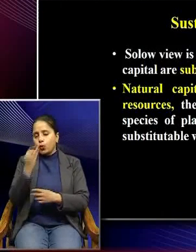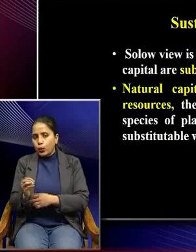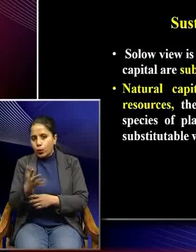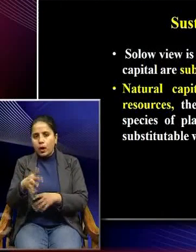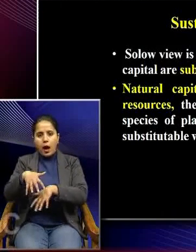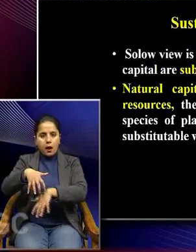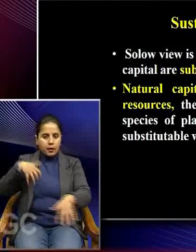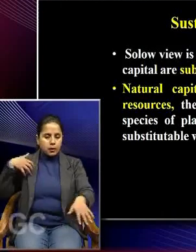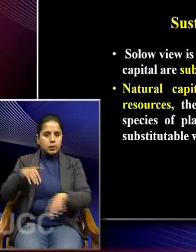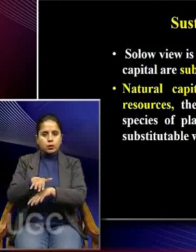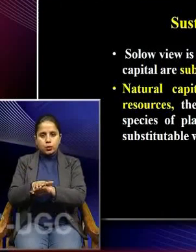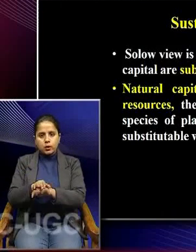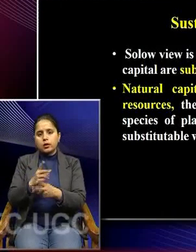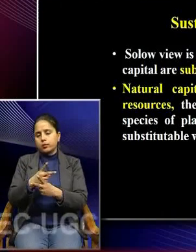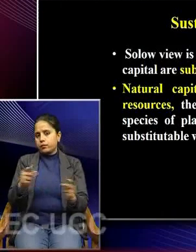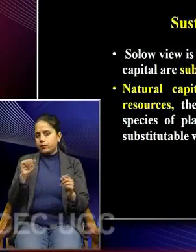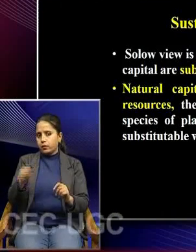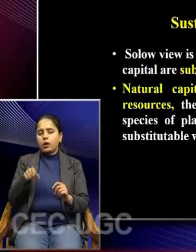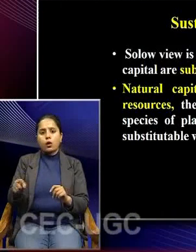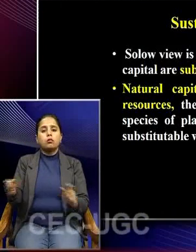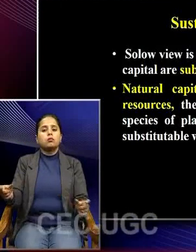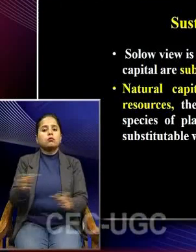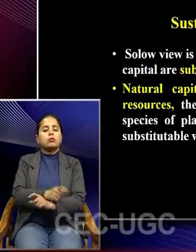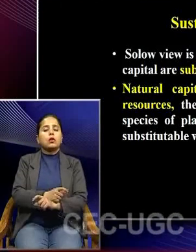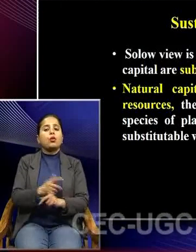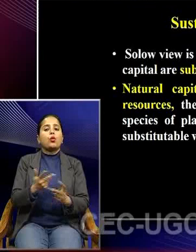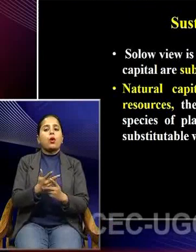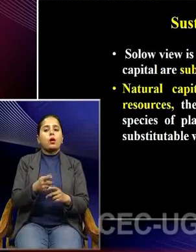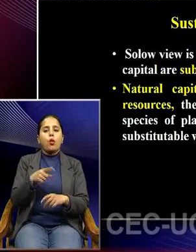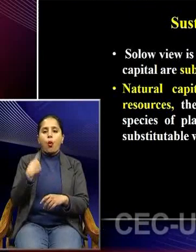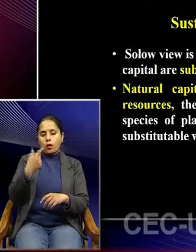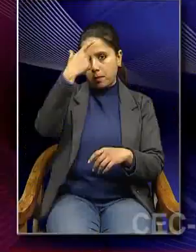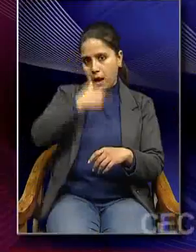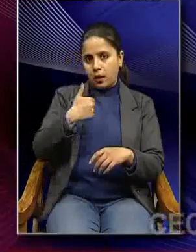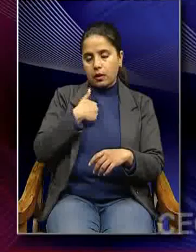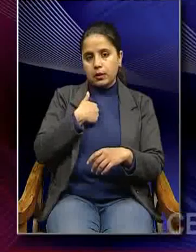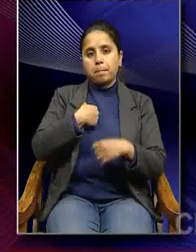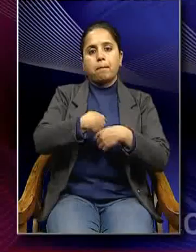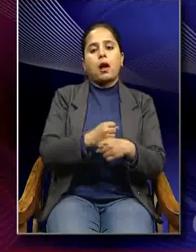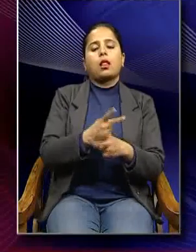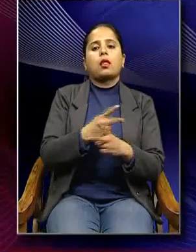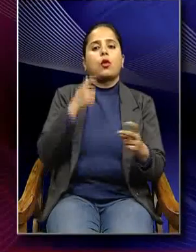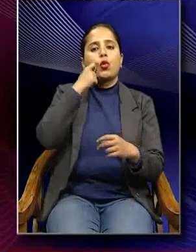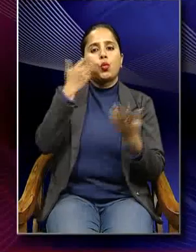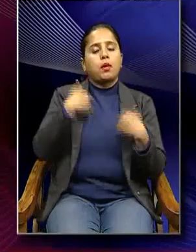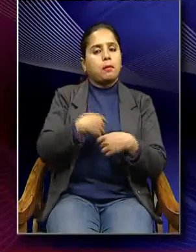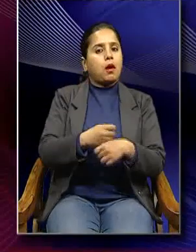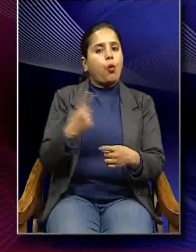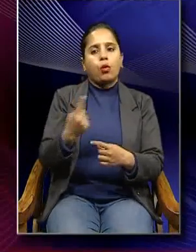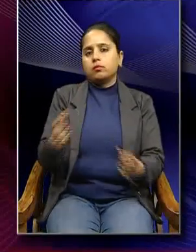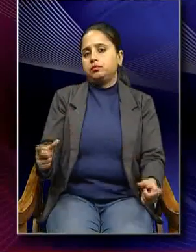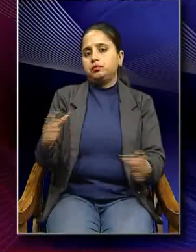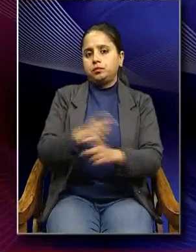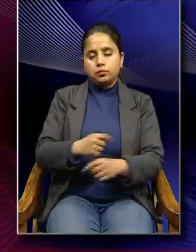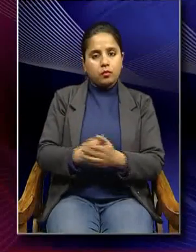animals, etc., and are only substitutable by the man-made capital. No amount